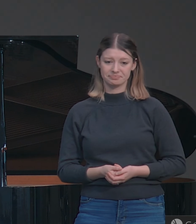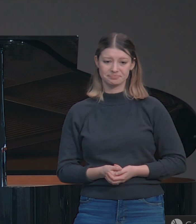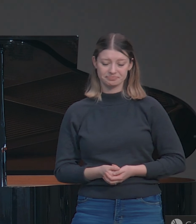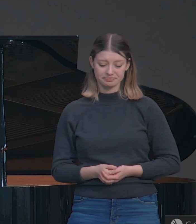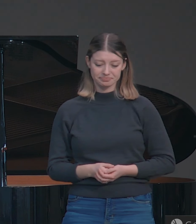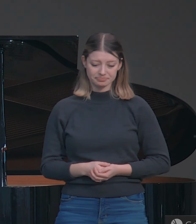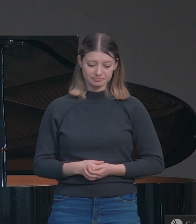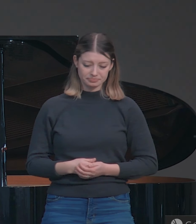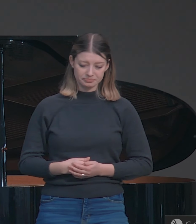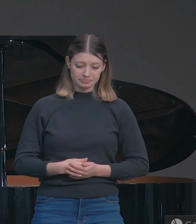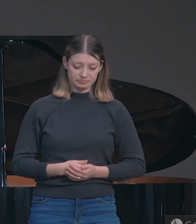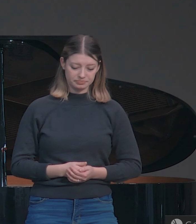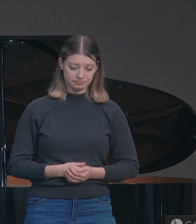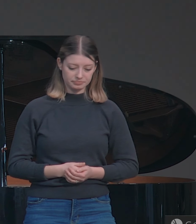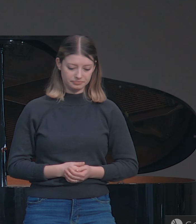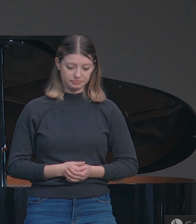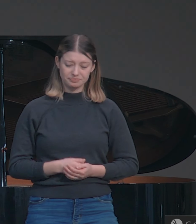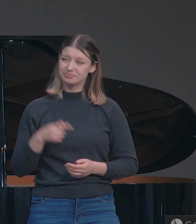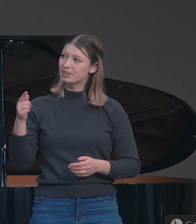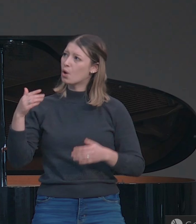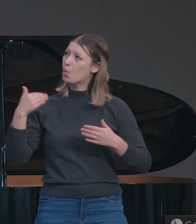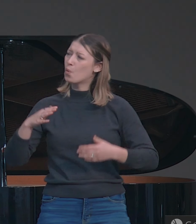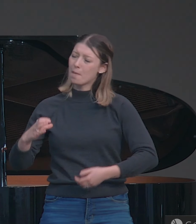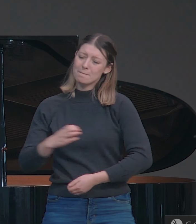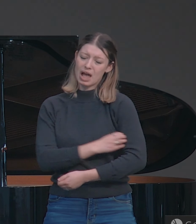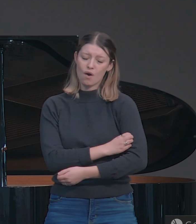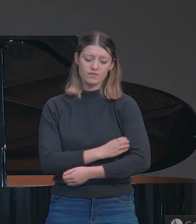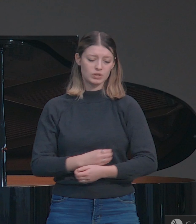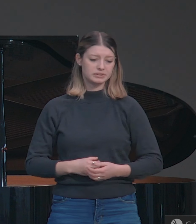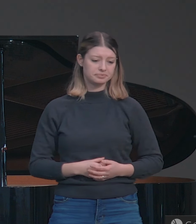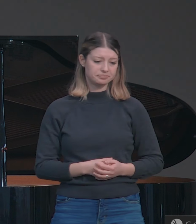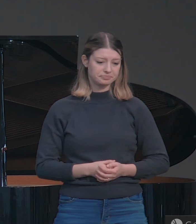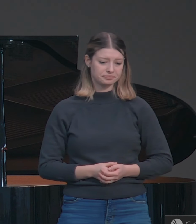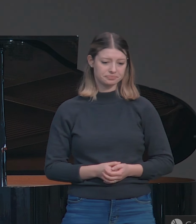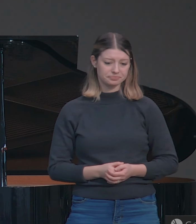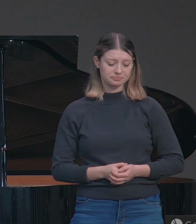fearsome power of God.